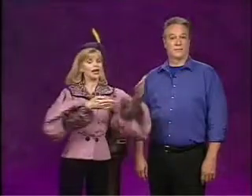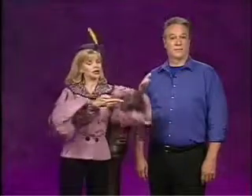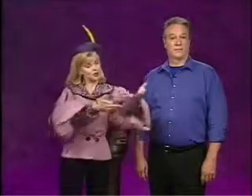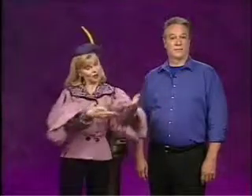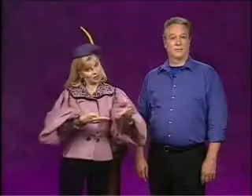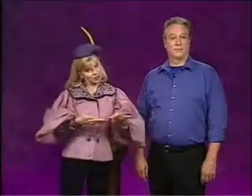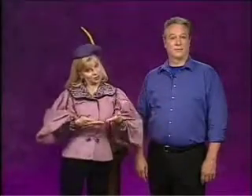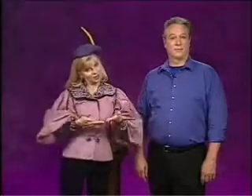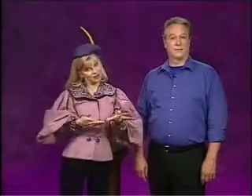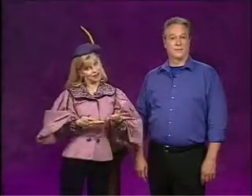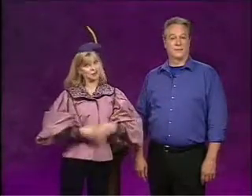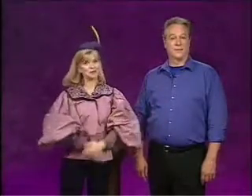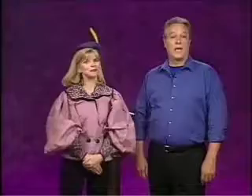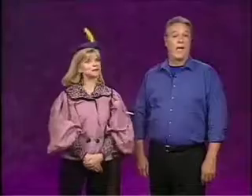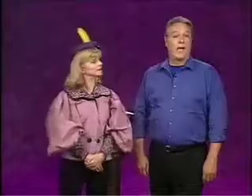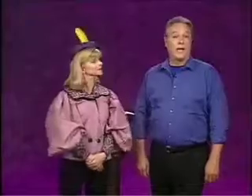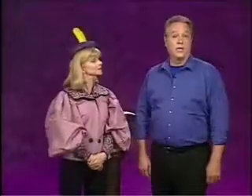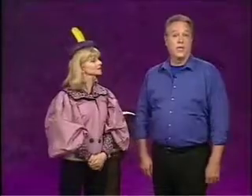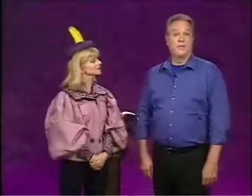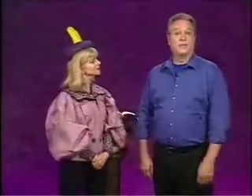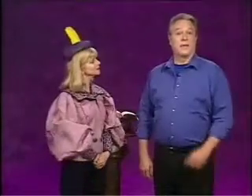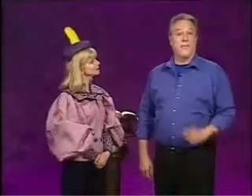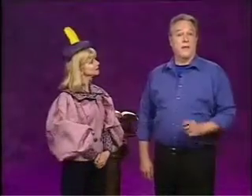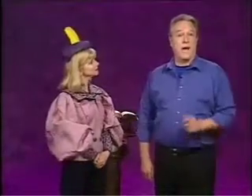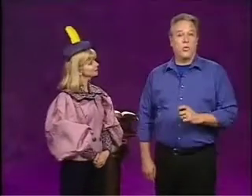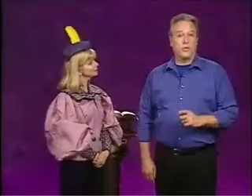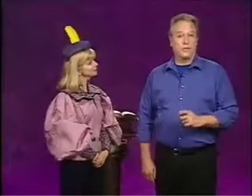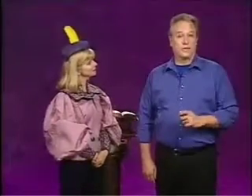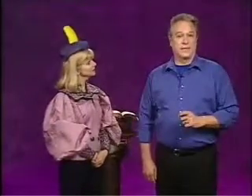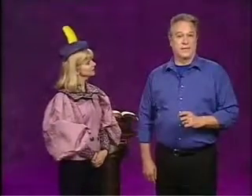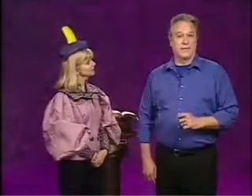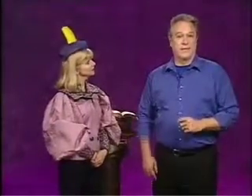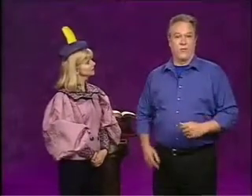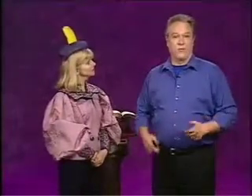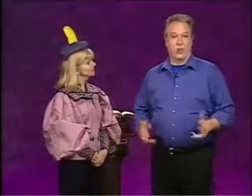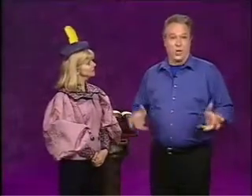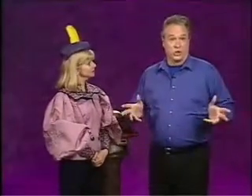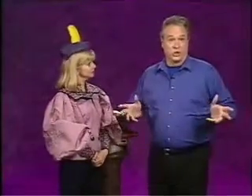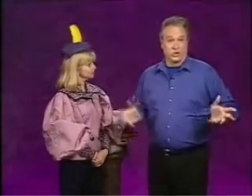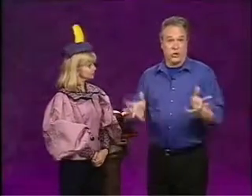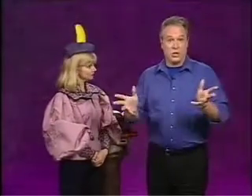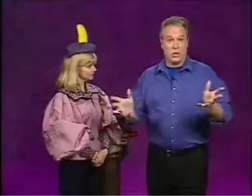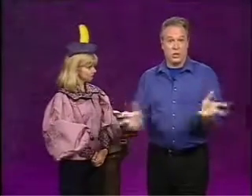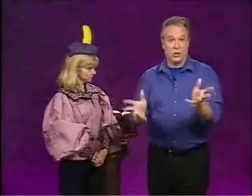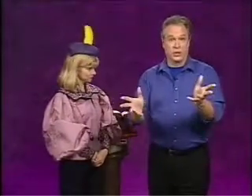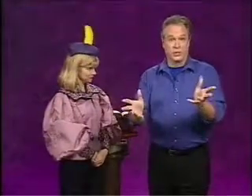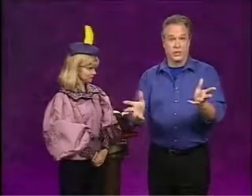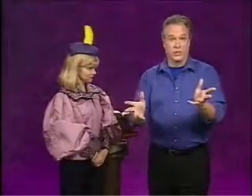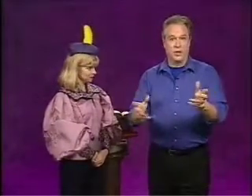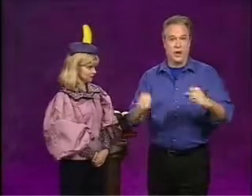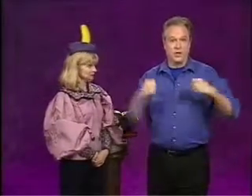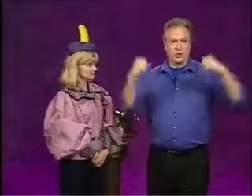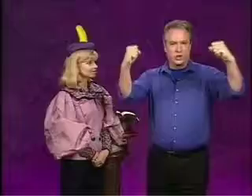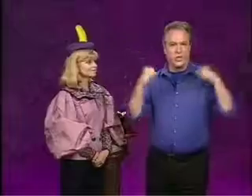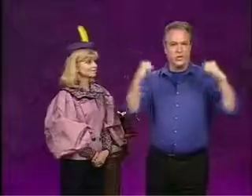and welcoming. Increase the power of the sign for strongly encouraging,